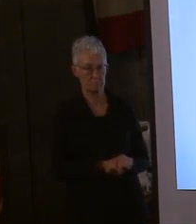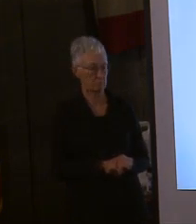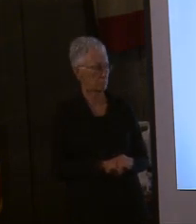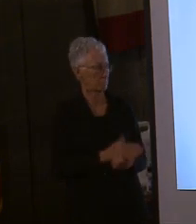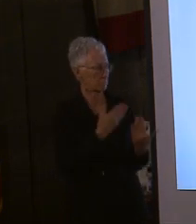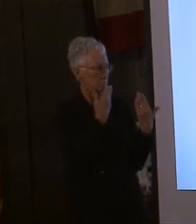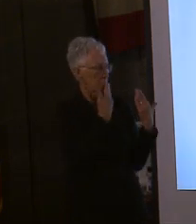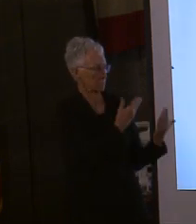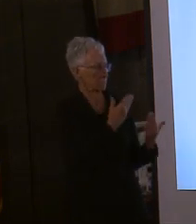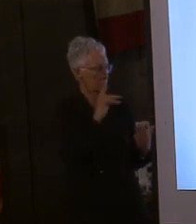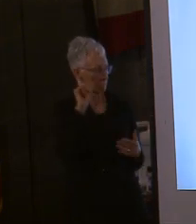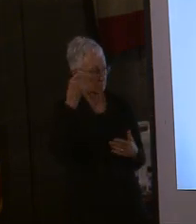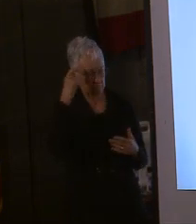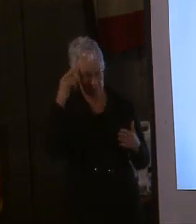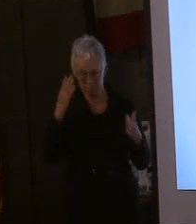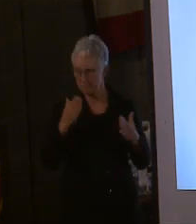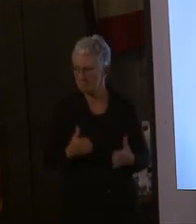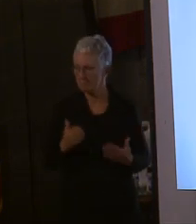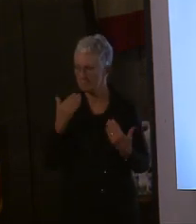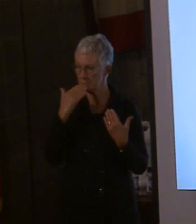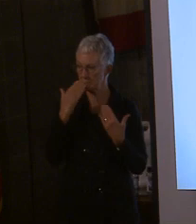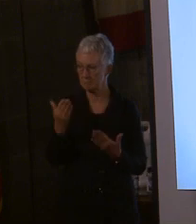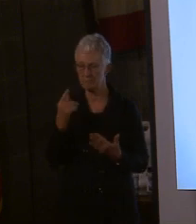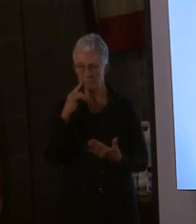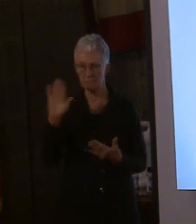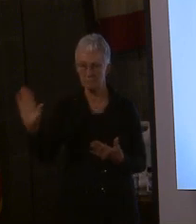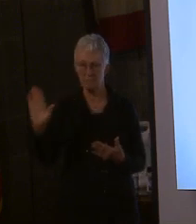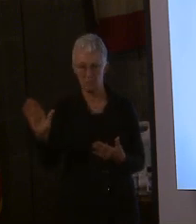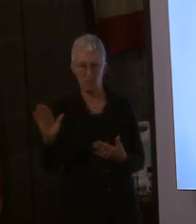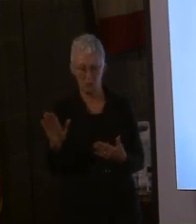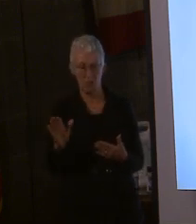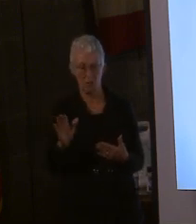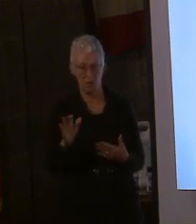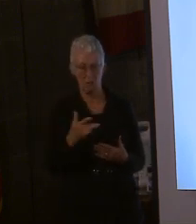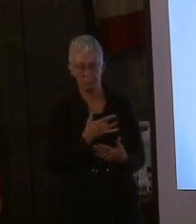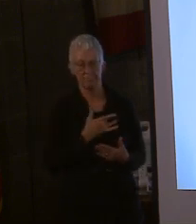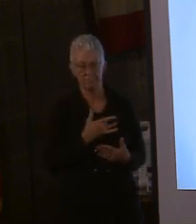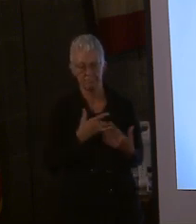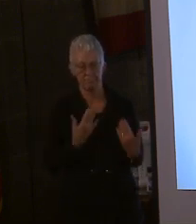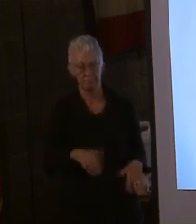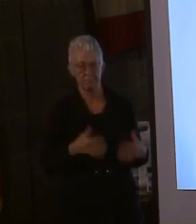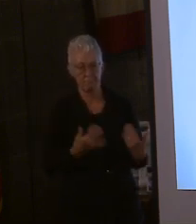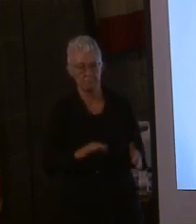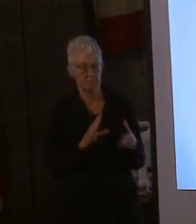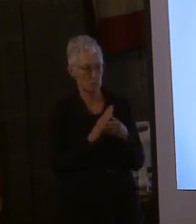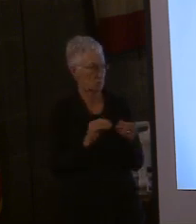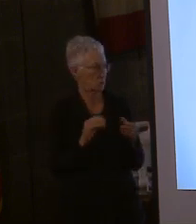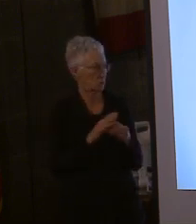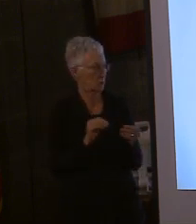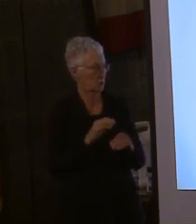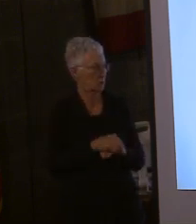Thank you, Governor. And thank you for your heartfelt story. I think it's a great